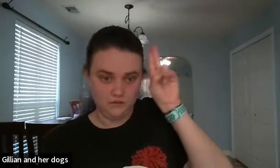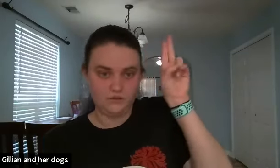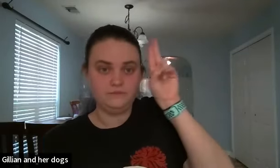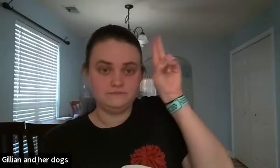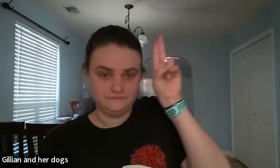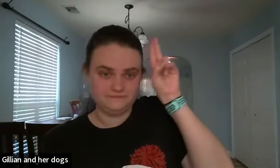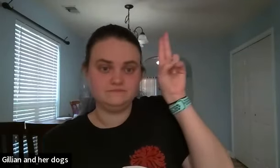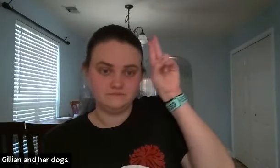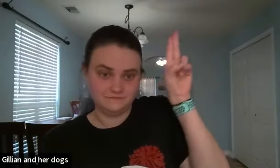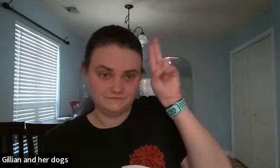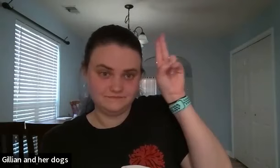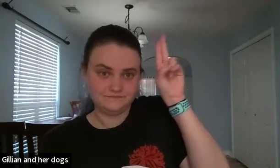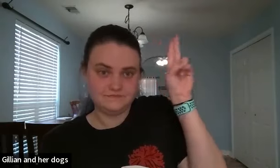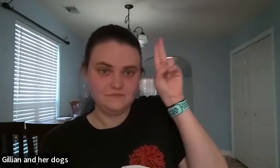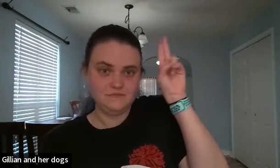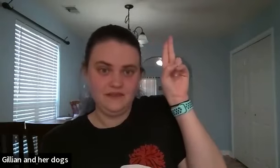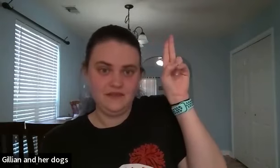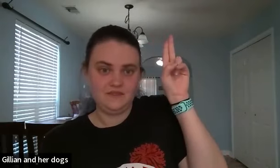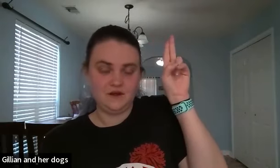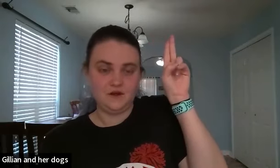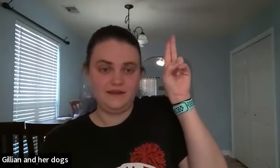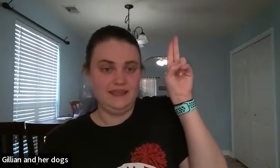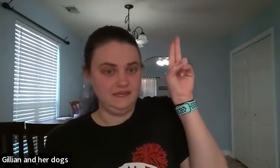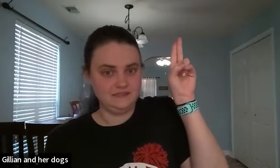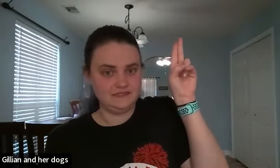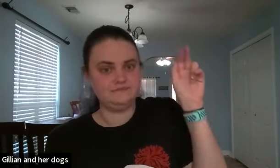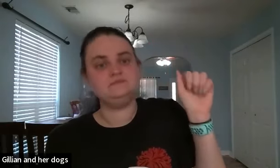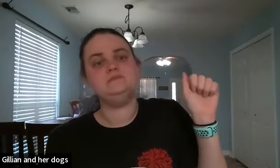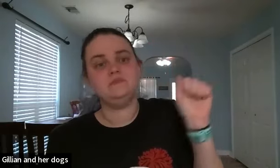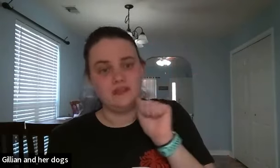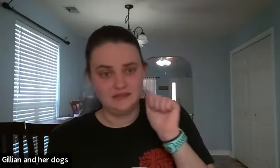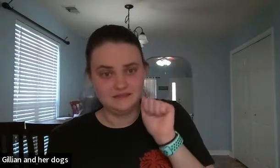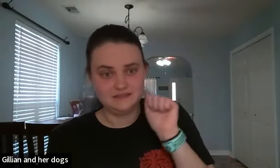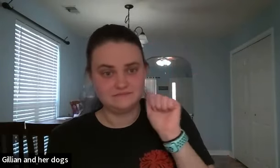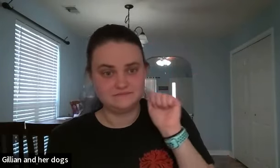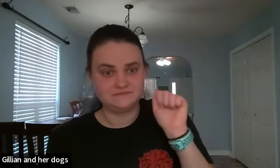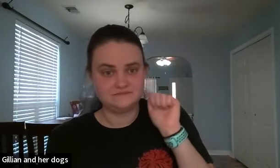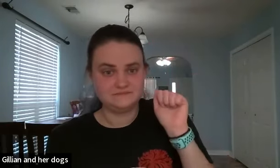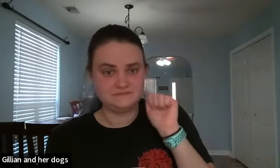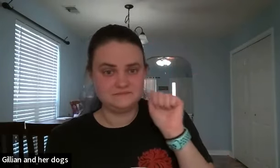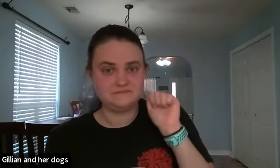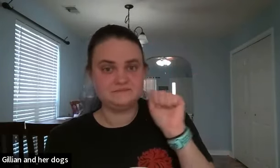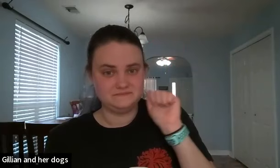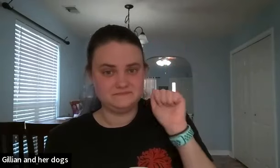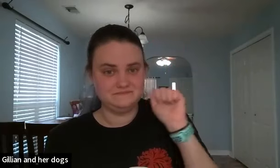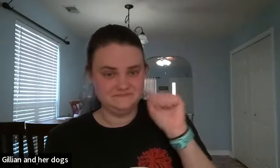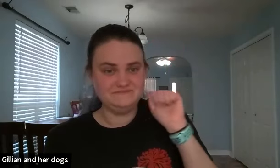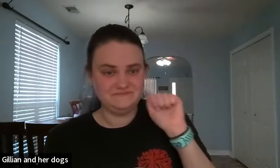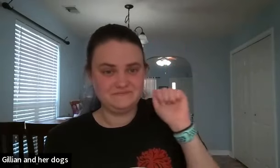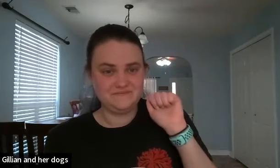uncle, mm-hmm. Then our aunt, mm-hmm.